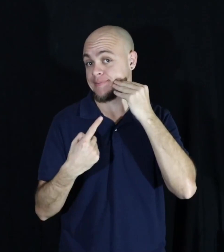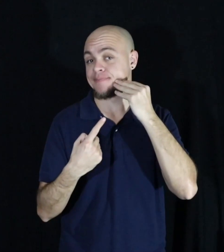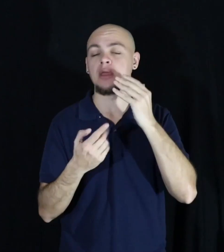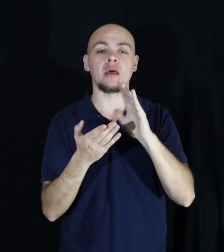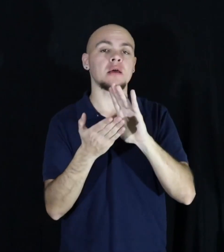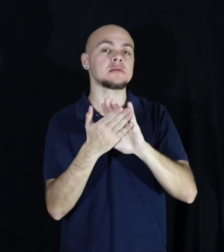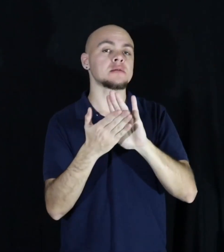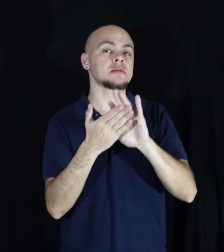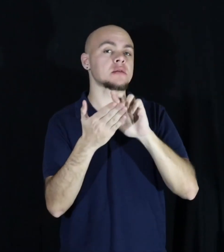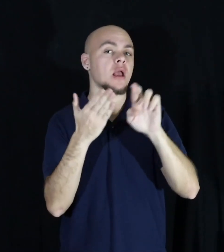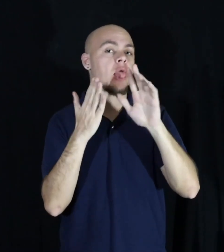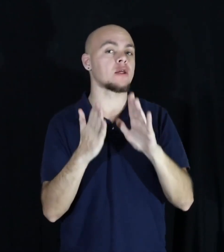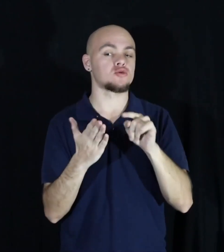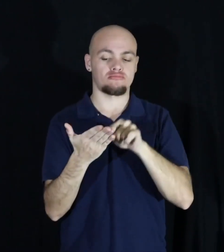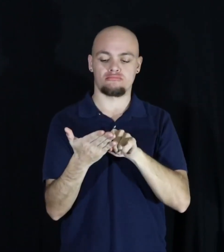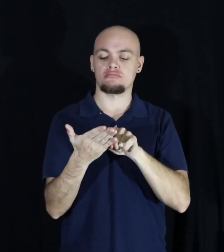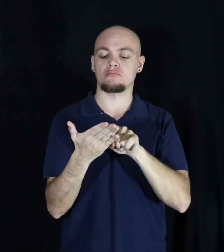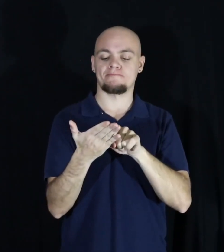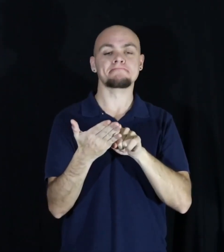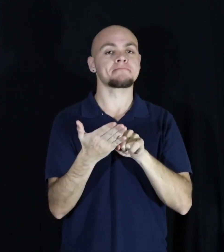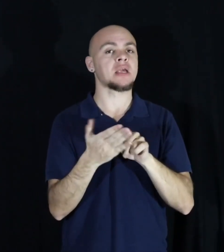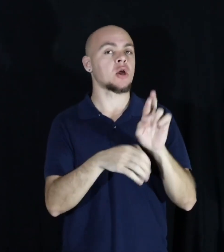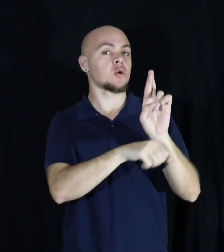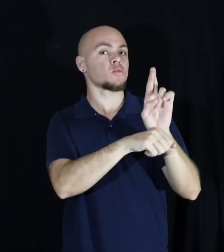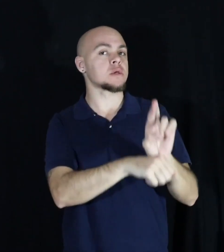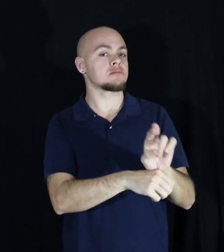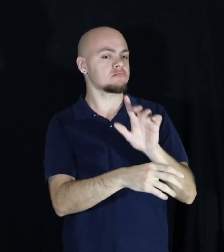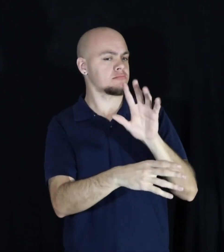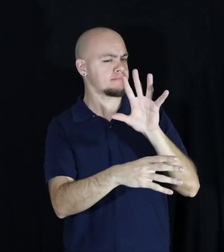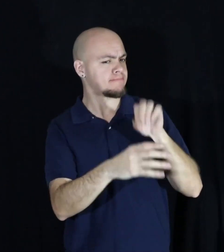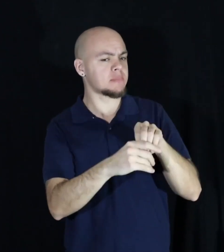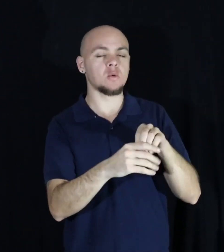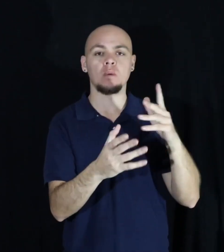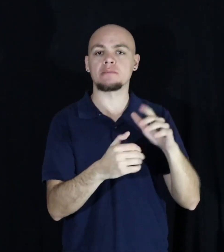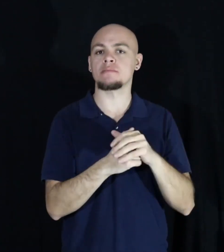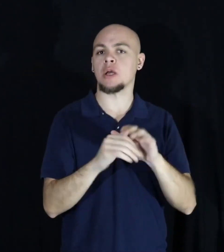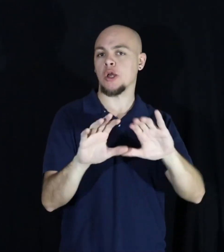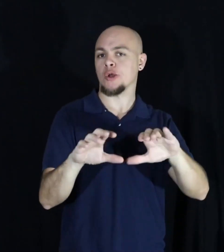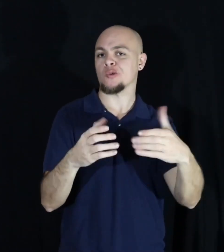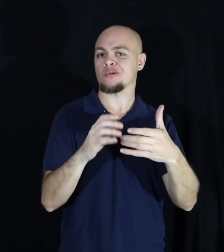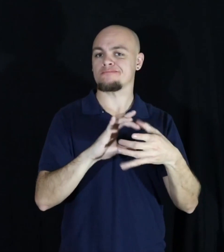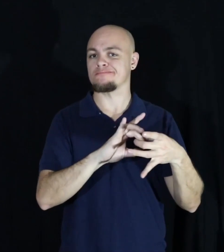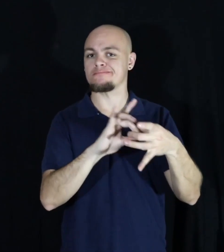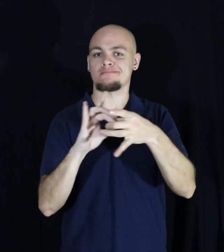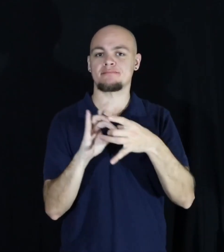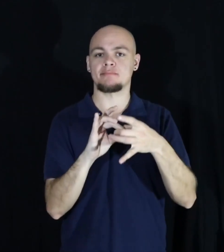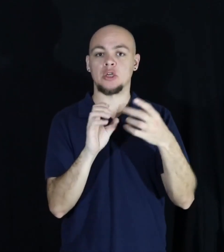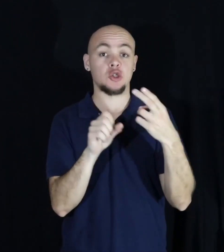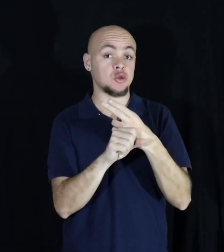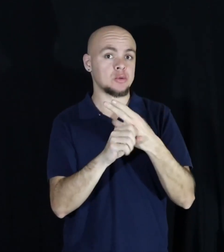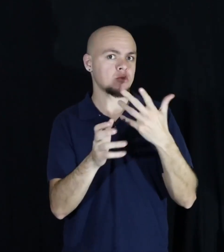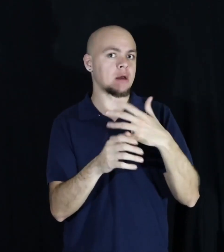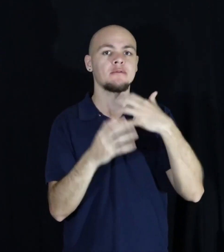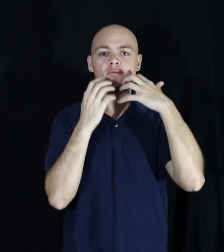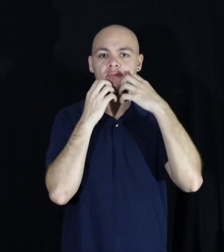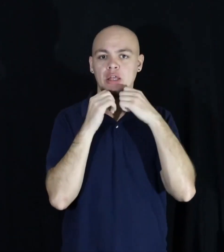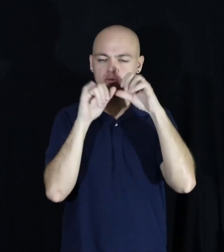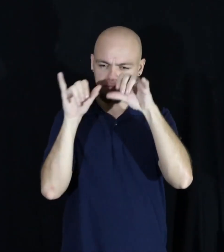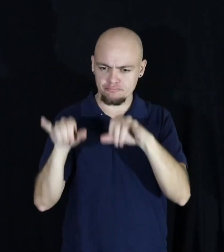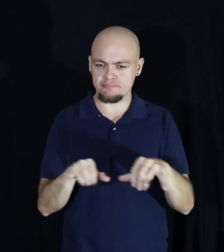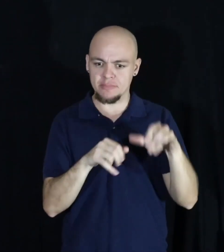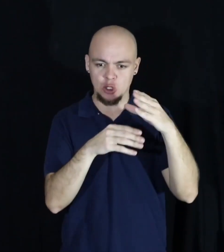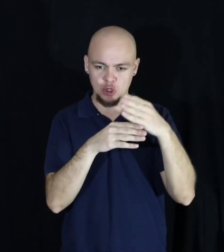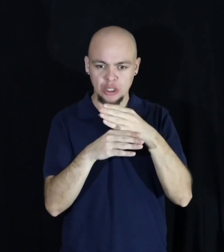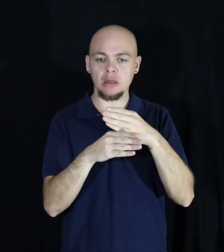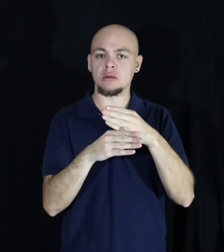say that one of the main aspects of ritual is to bind a group together through shared values so that they're cohesive enough